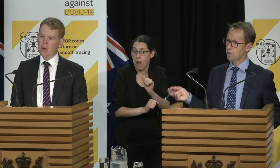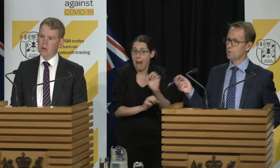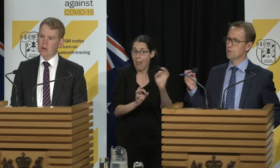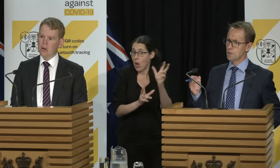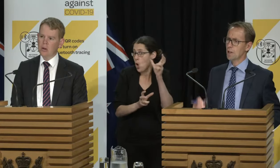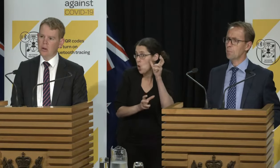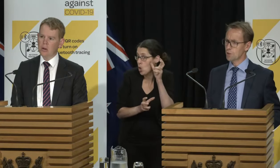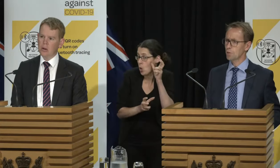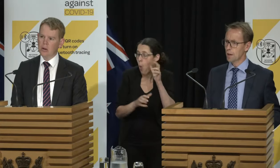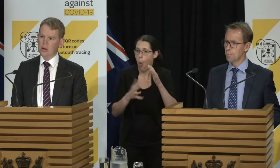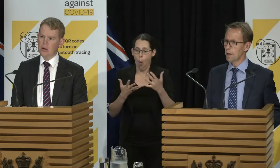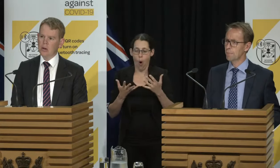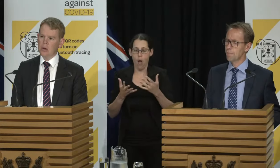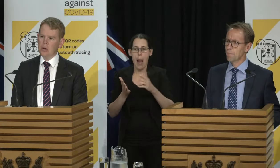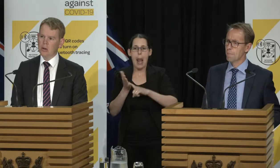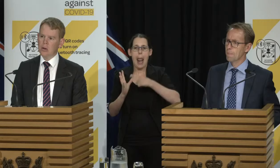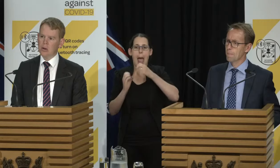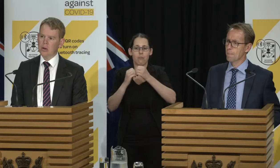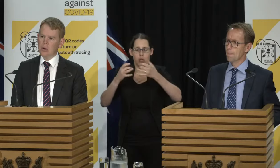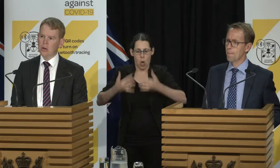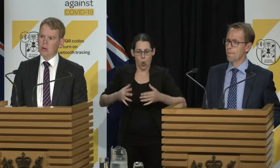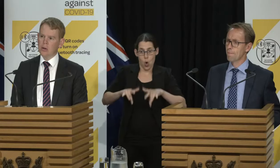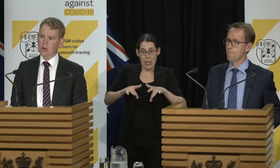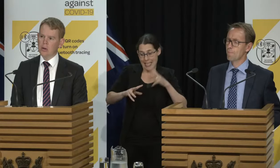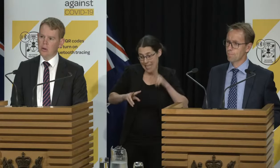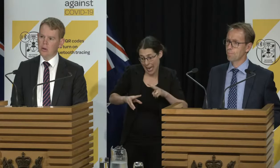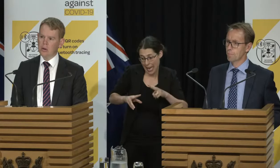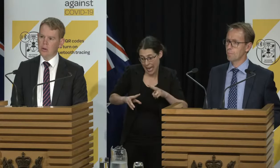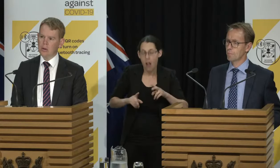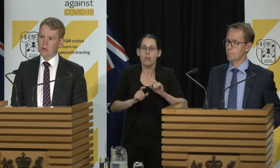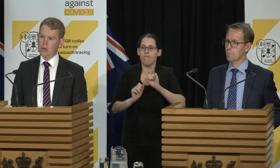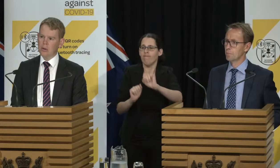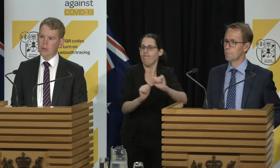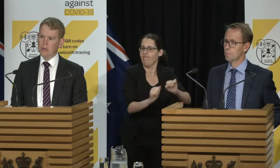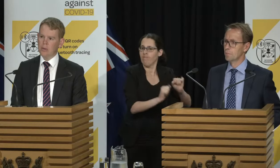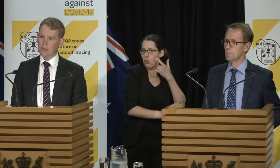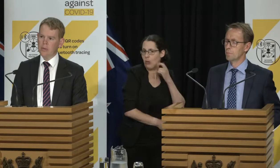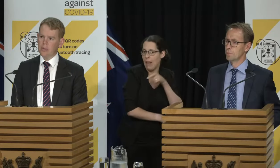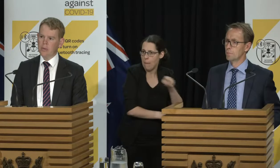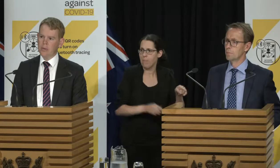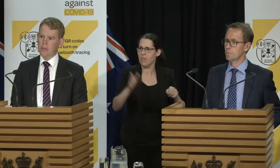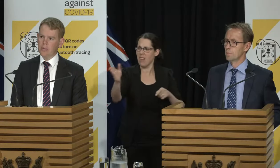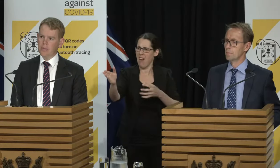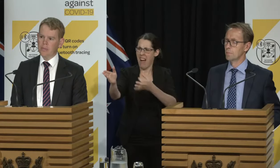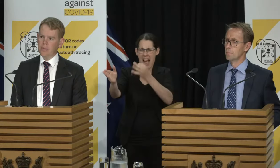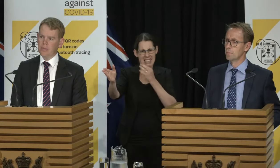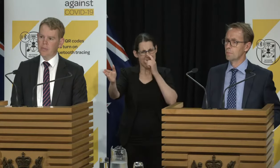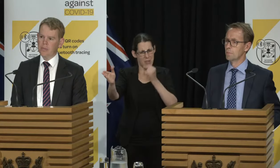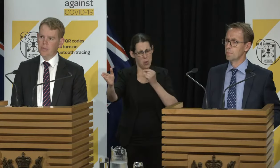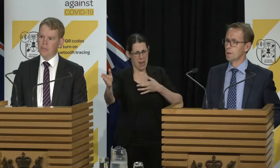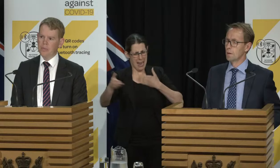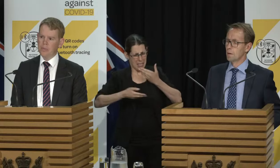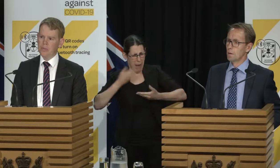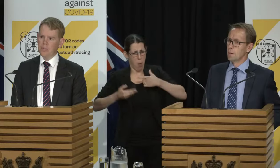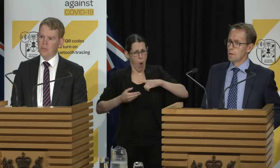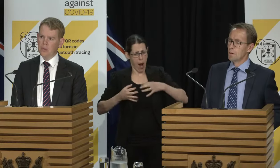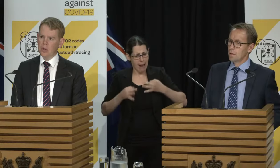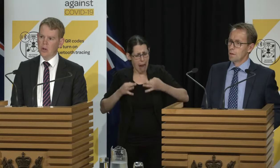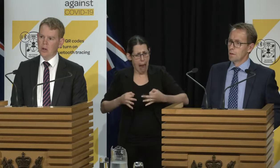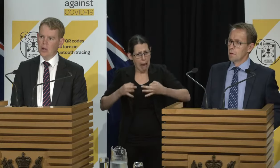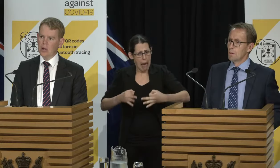if we haven't seen the lab result come back. Could you explain the lag there? Because that's a pretty significant piece of this puzzle. There are still 39 people that we don't